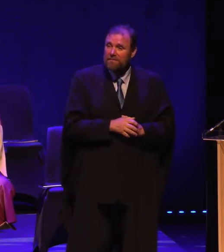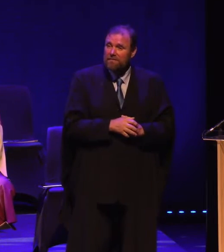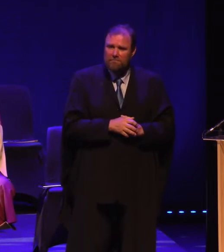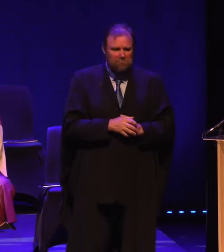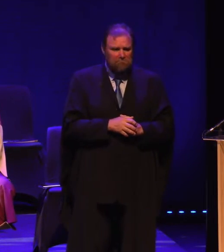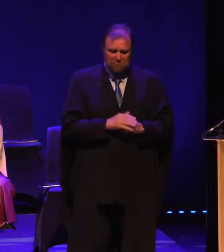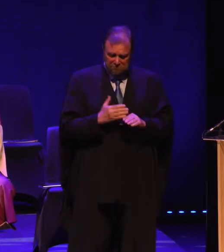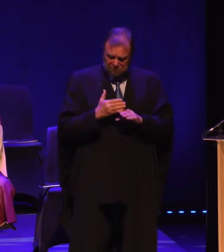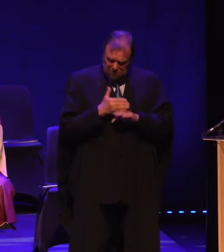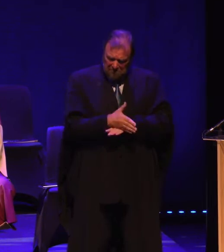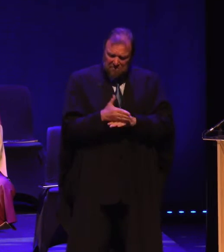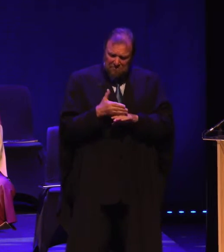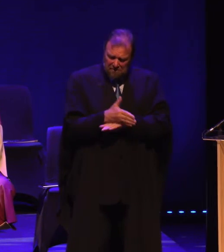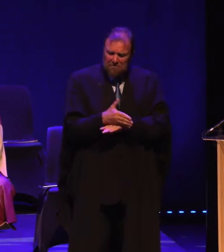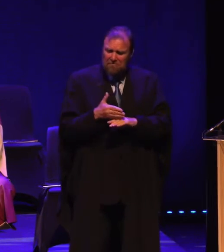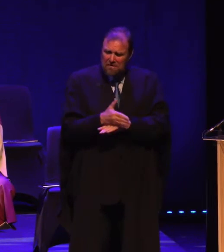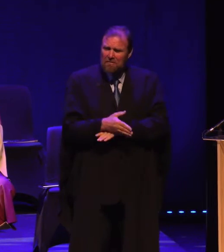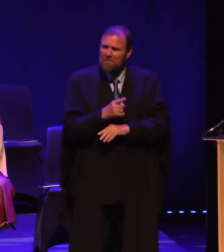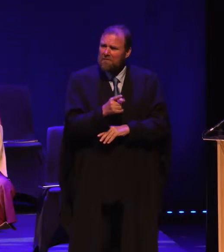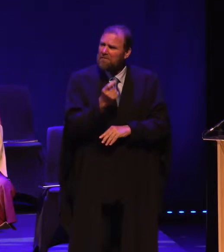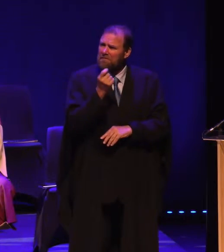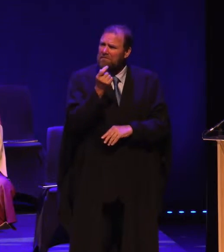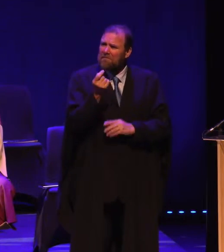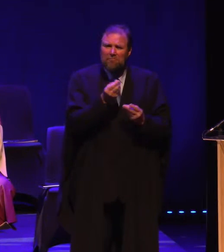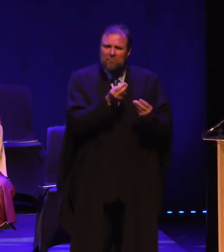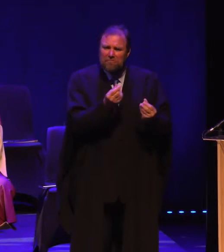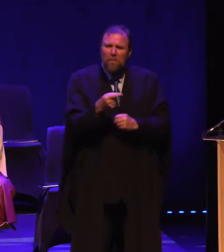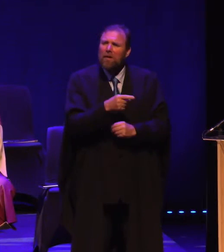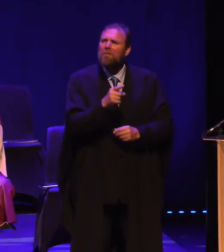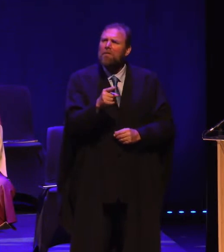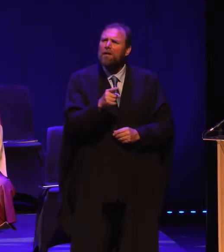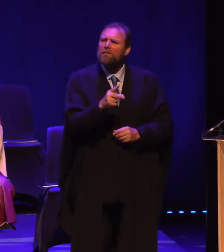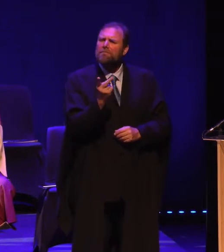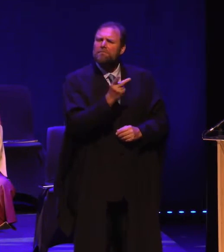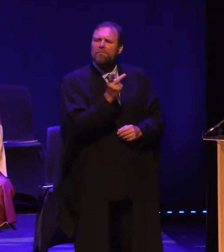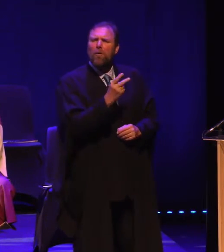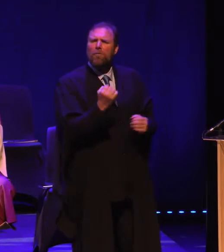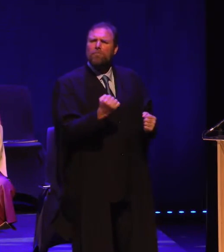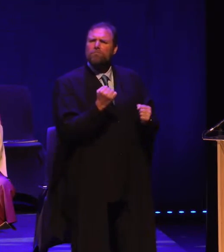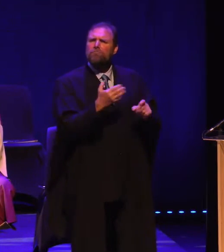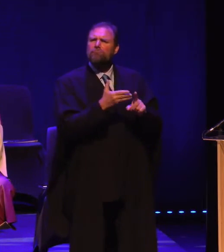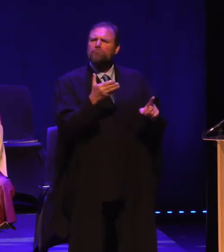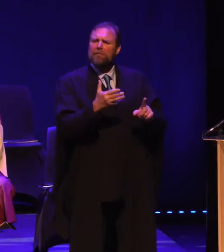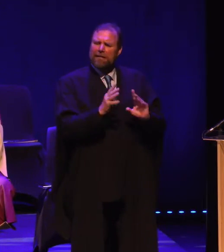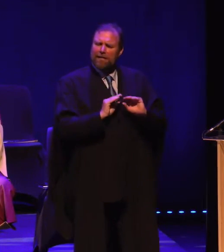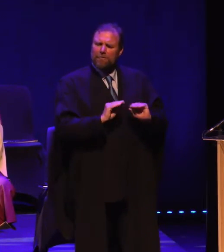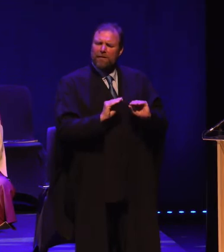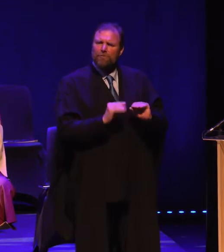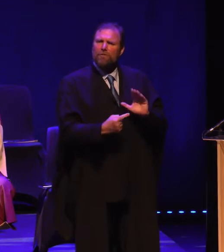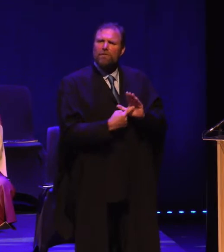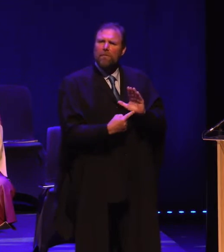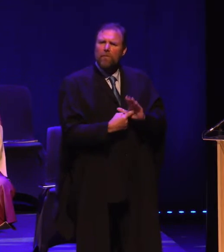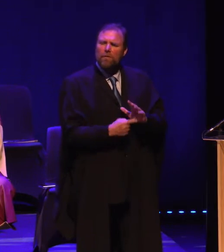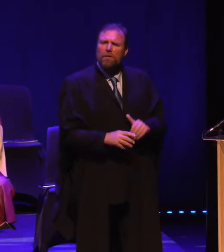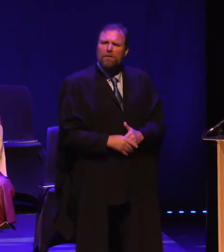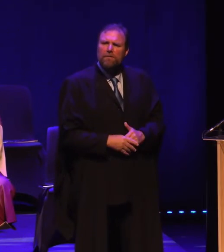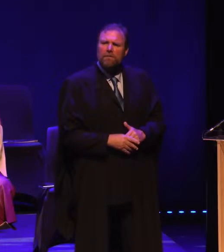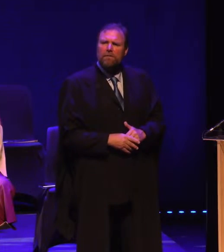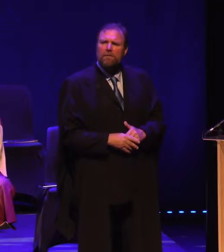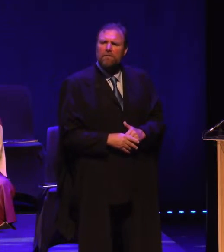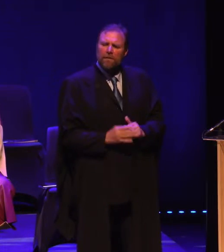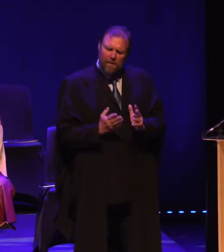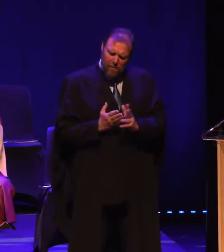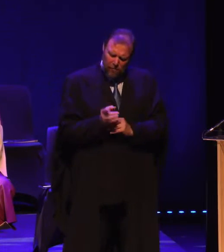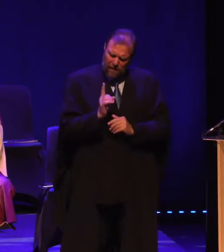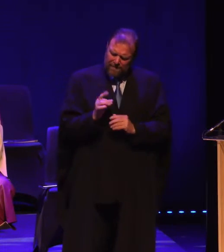wasn't much resource around, but they strongly recognised the value of education for their children. It's through those